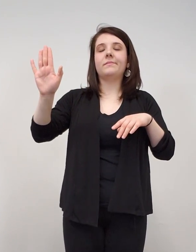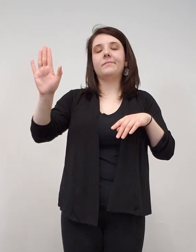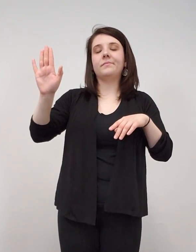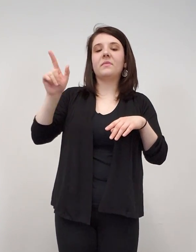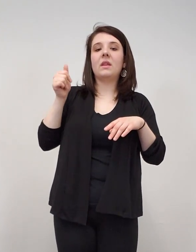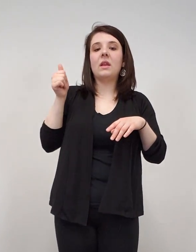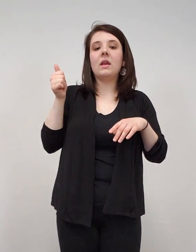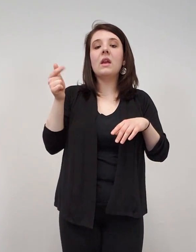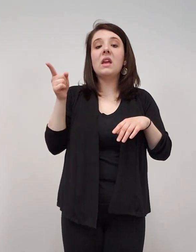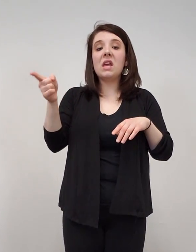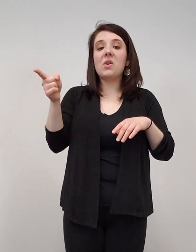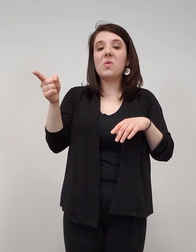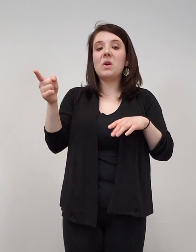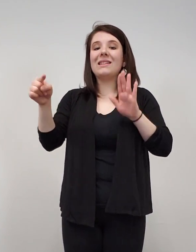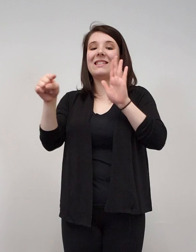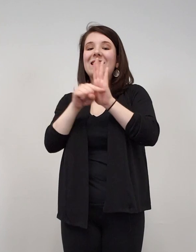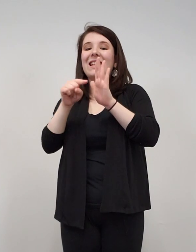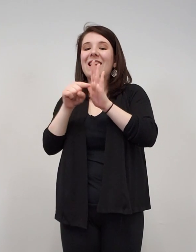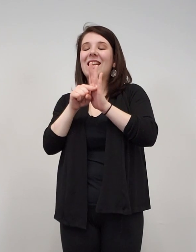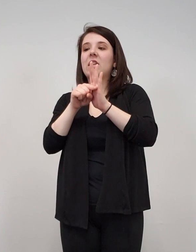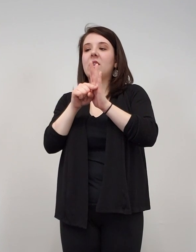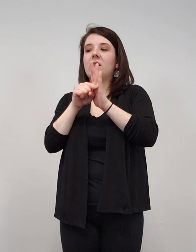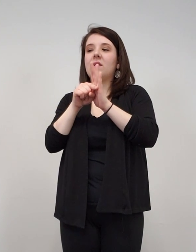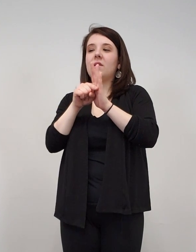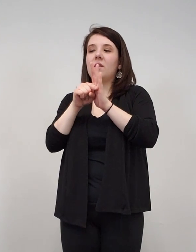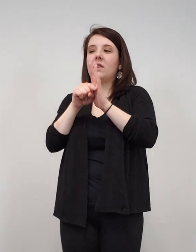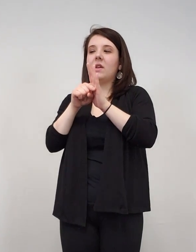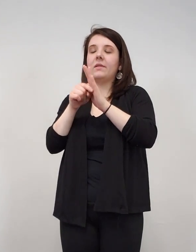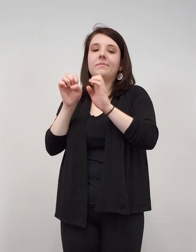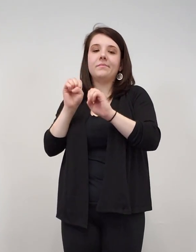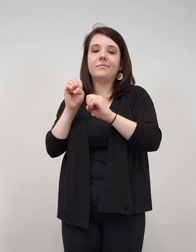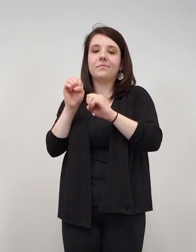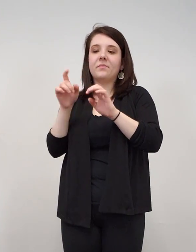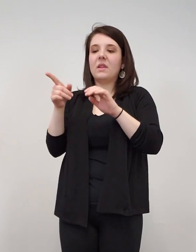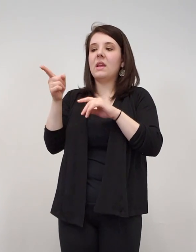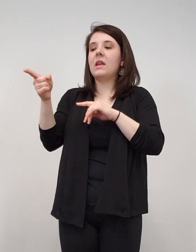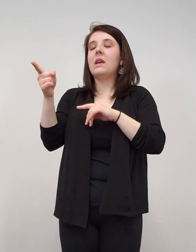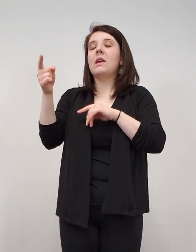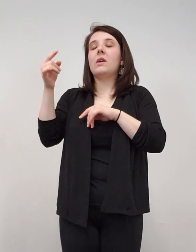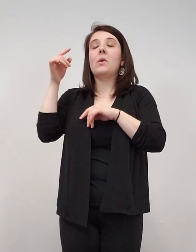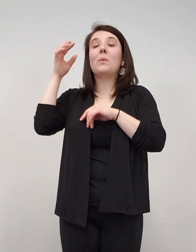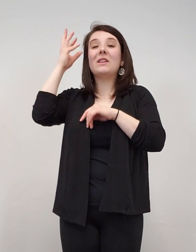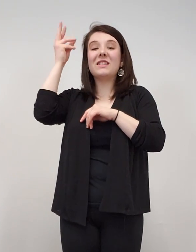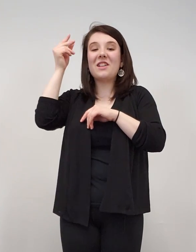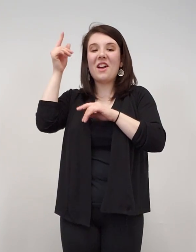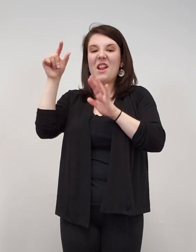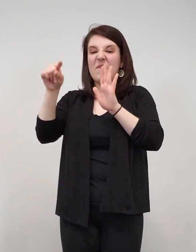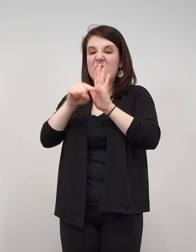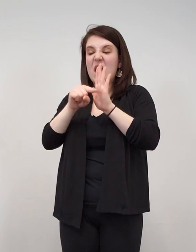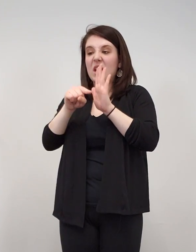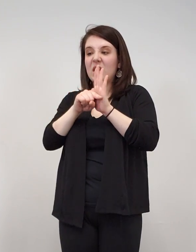in office. So during his presidency, Warren G. Harding allowed some of his friends to abuse their